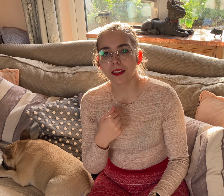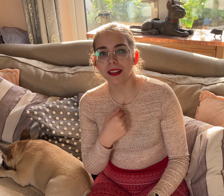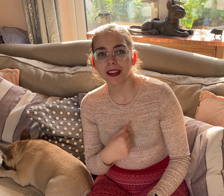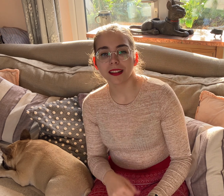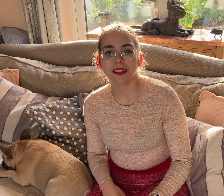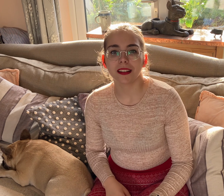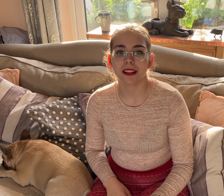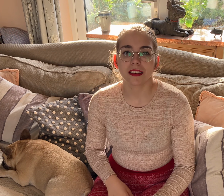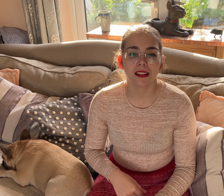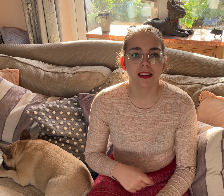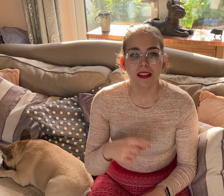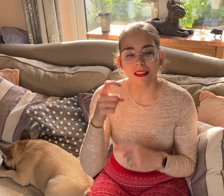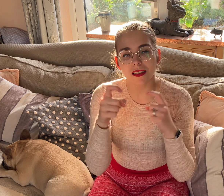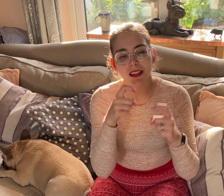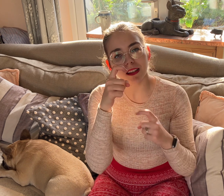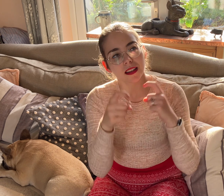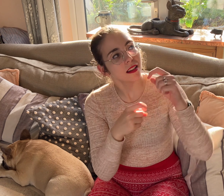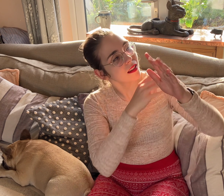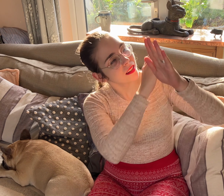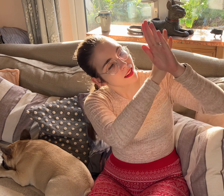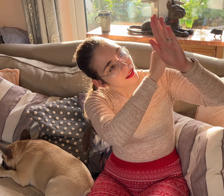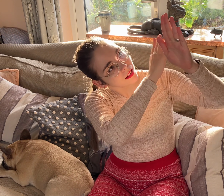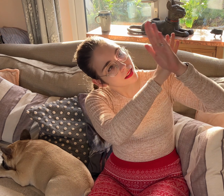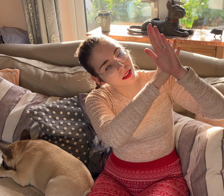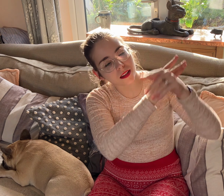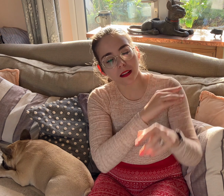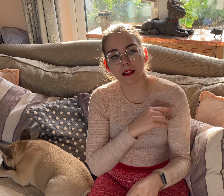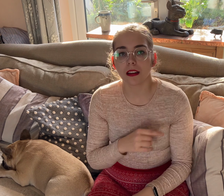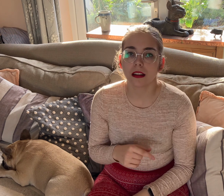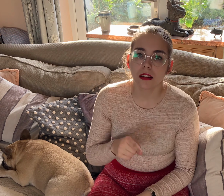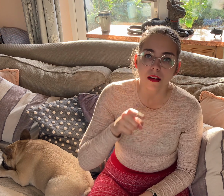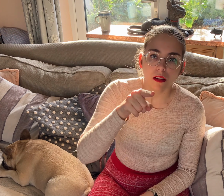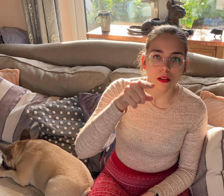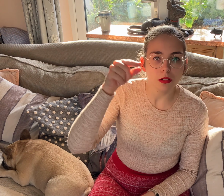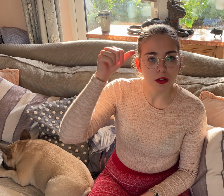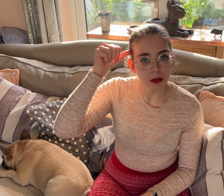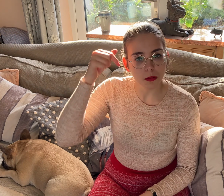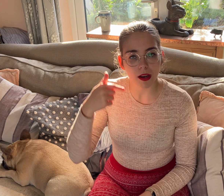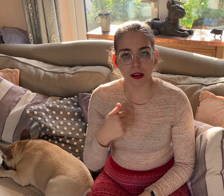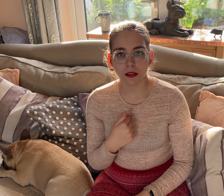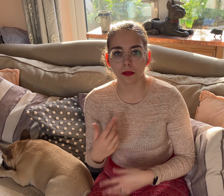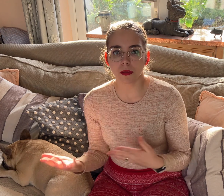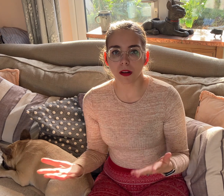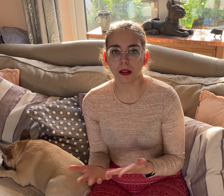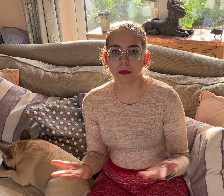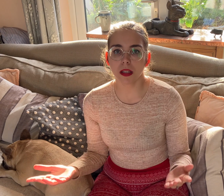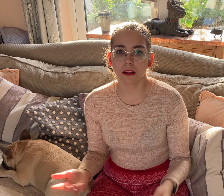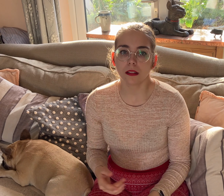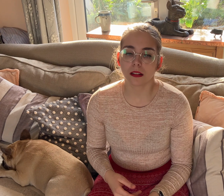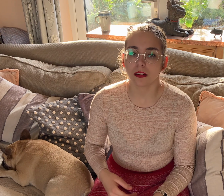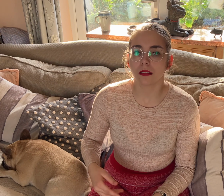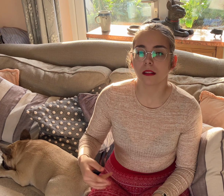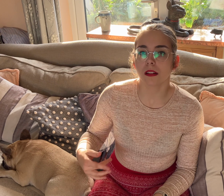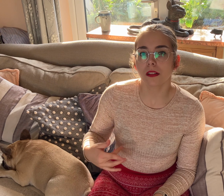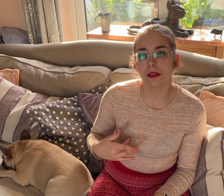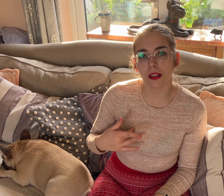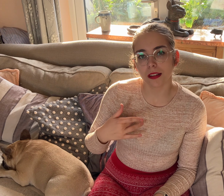in. Seeking and hiding. You know you're to find me. Yeah, feeling.